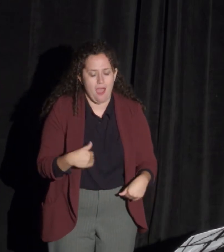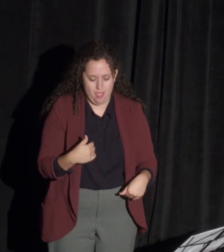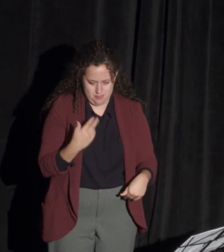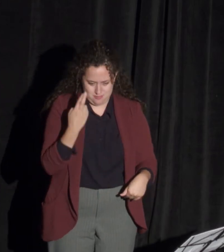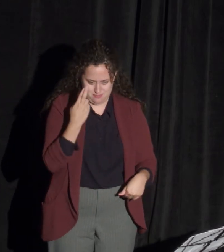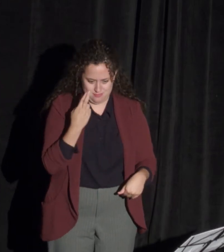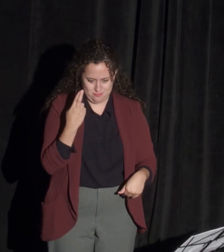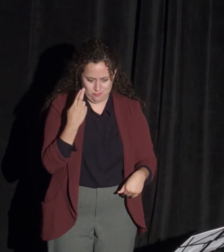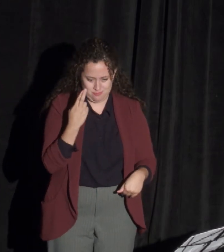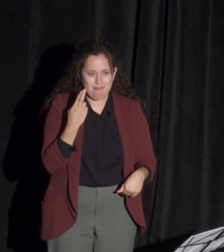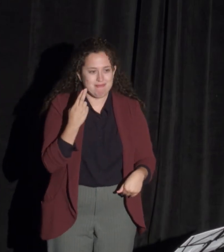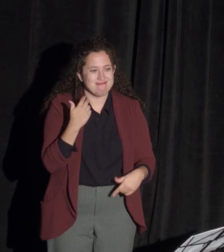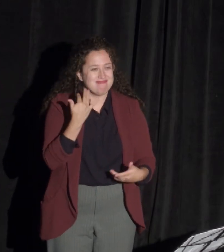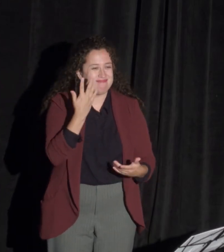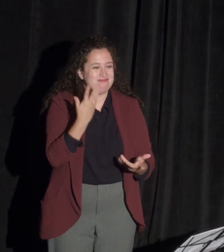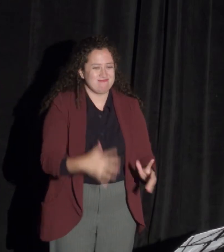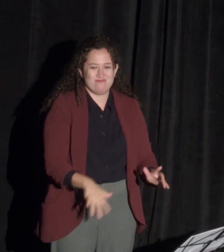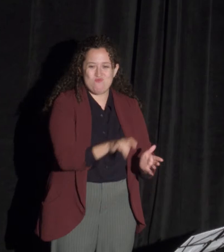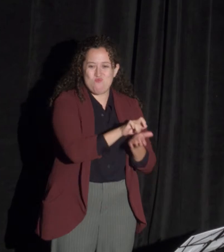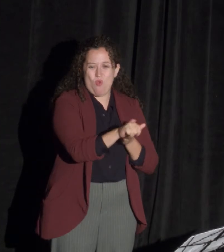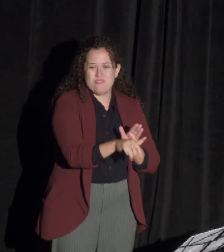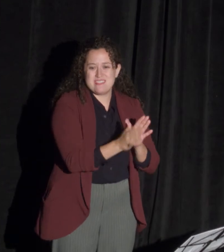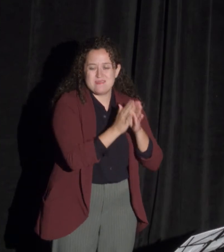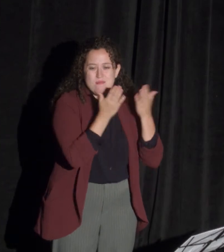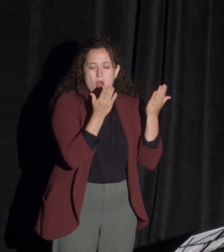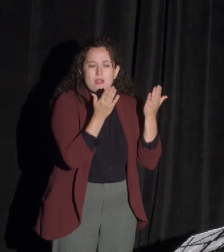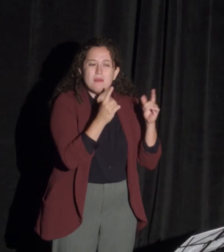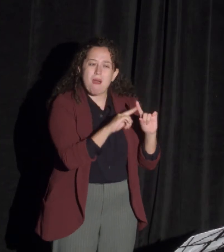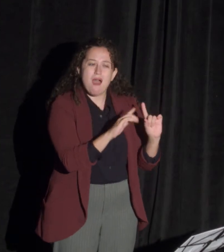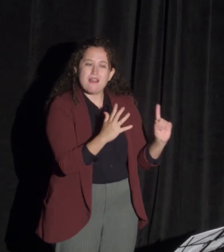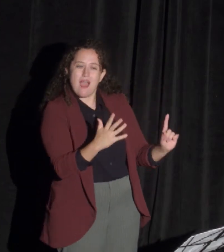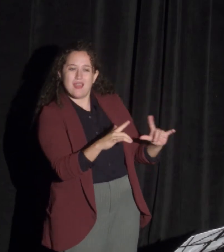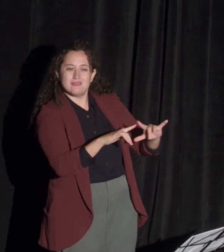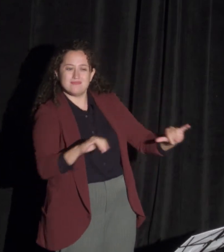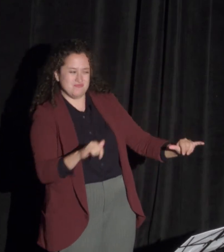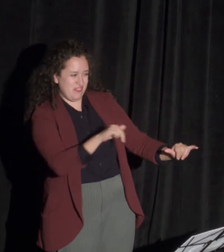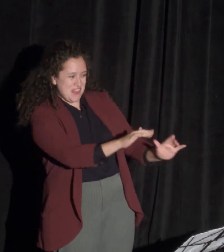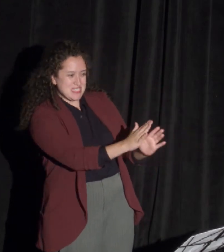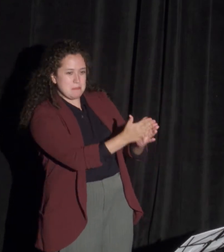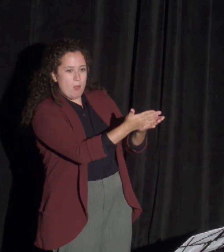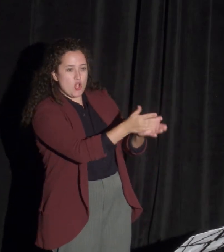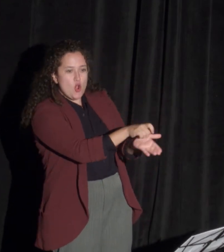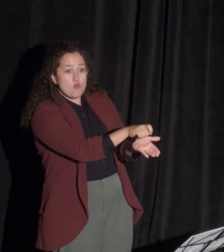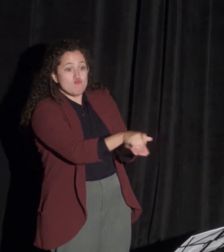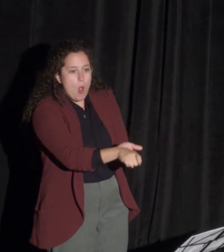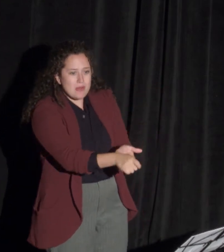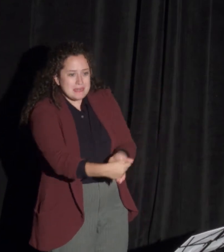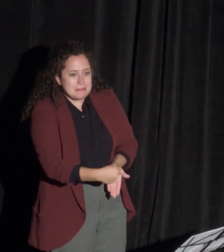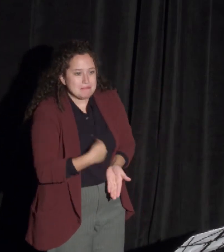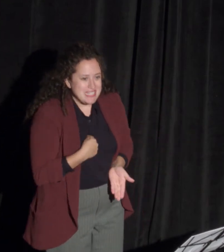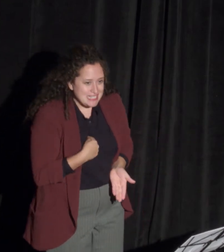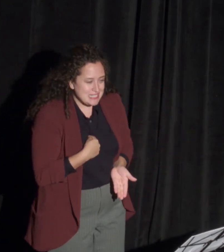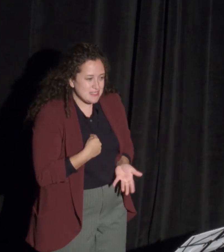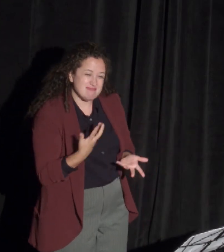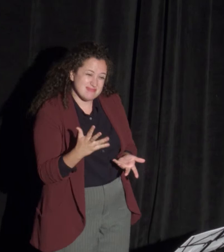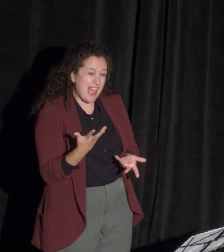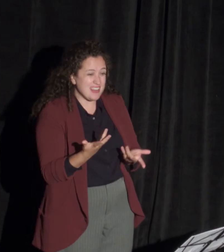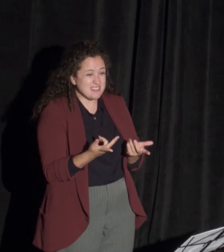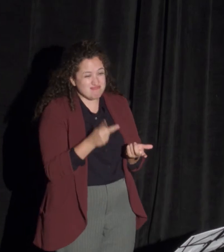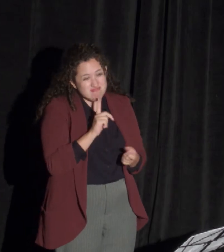book, but in a way, this book wrote me. And it was so cheaper than therapy. So I'd say